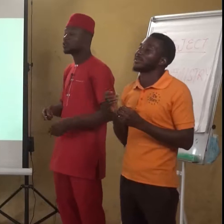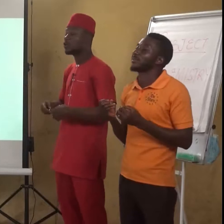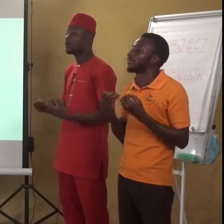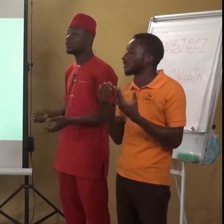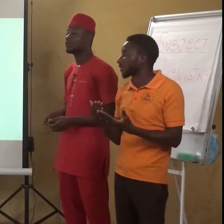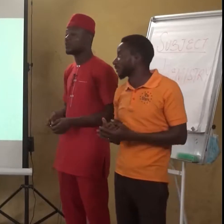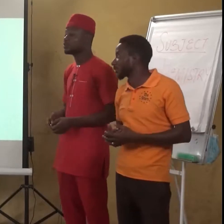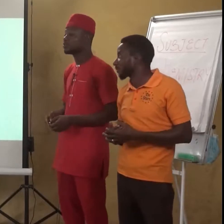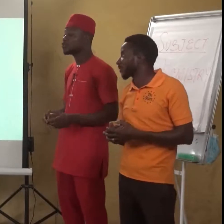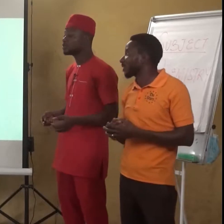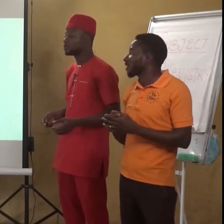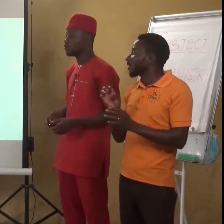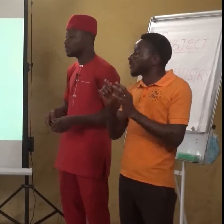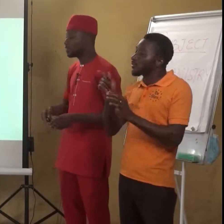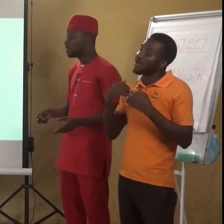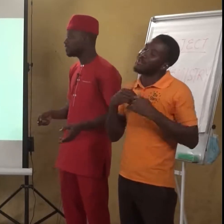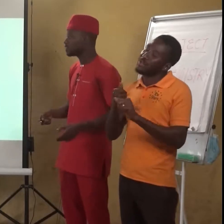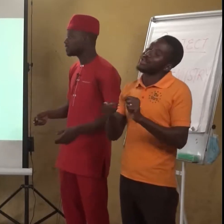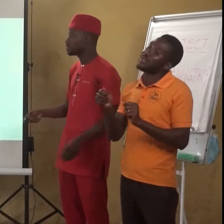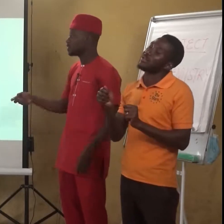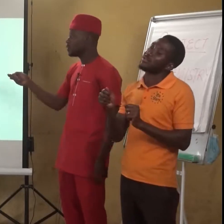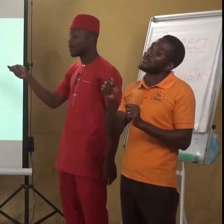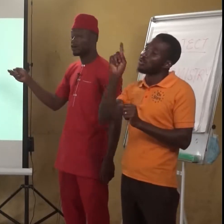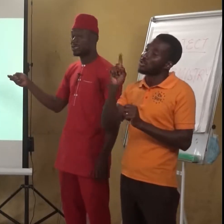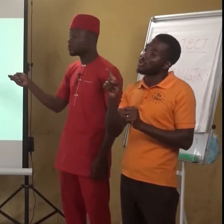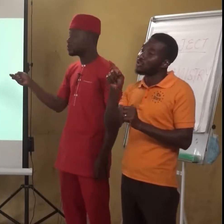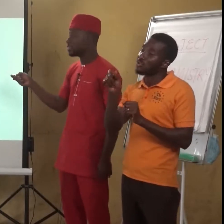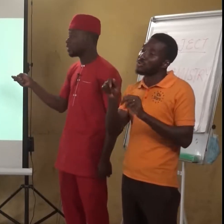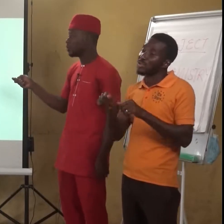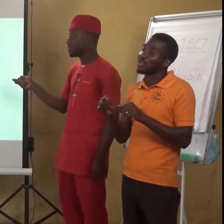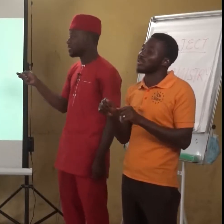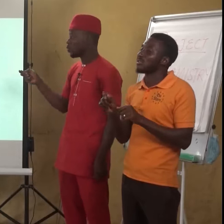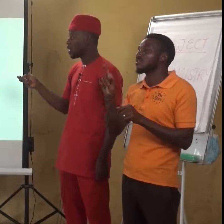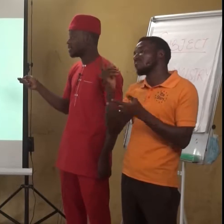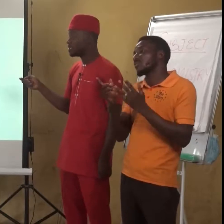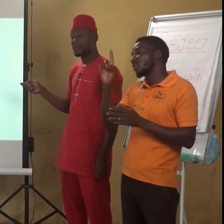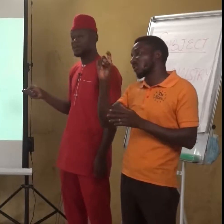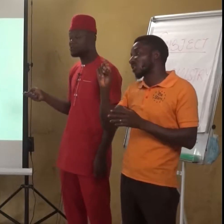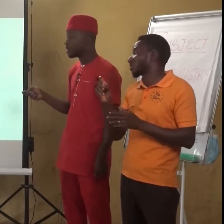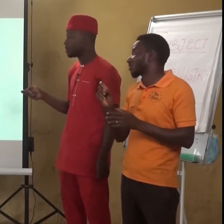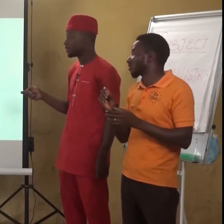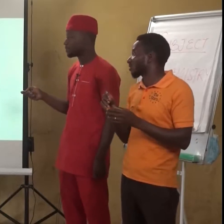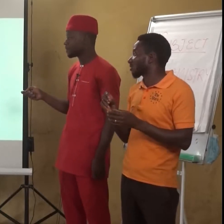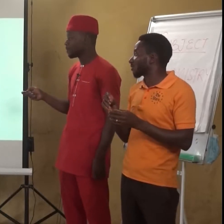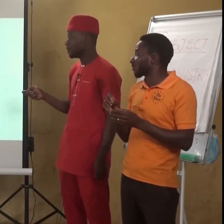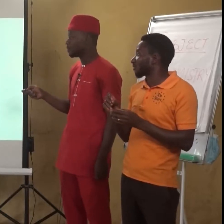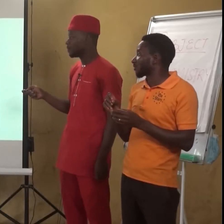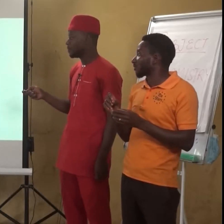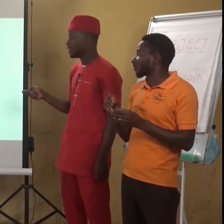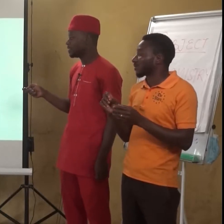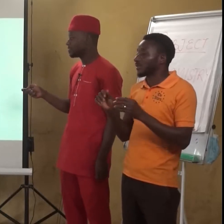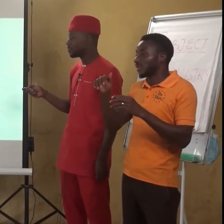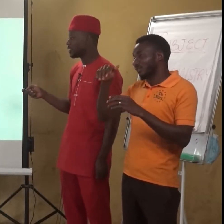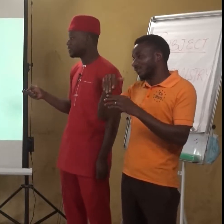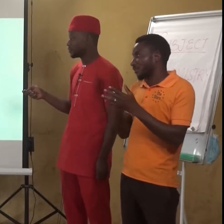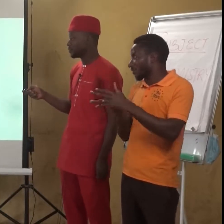the question or you have any observation, questions, or any suggestion, you can contact us using our numbers. 1. Mr. Philip Mamman with phone